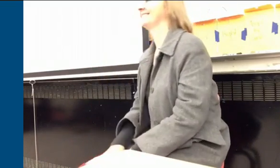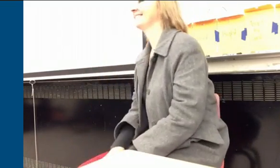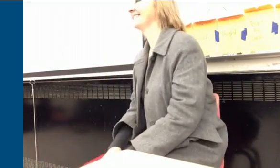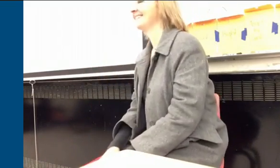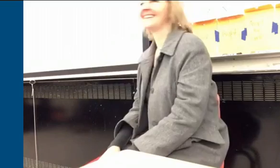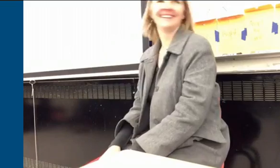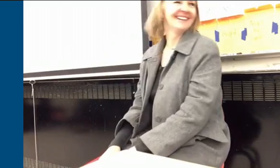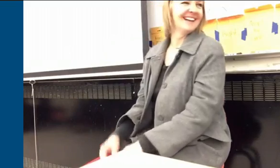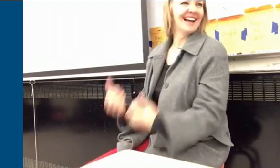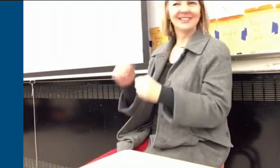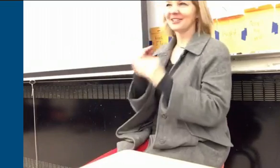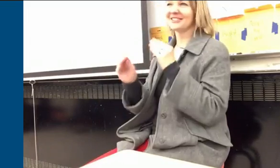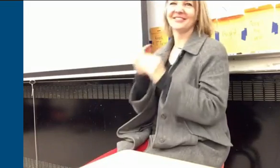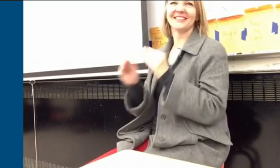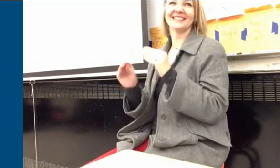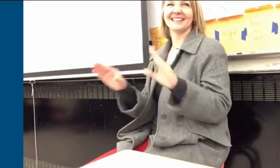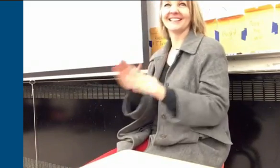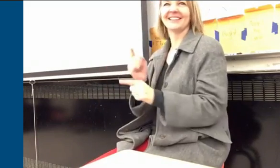We're going to make the car.